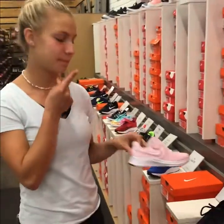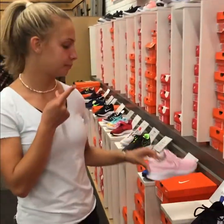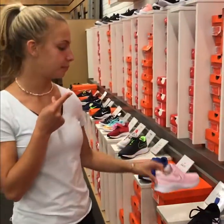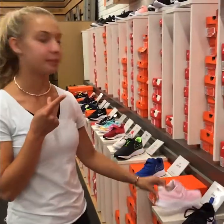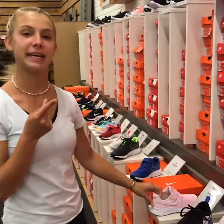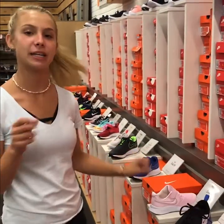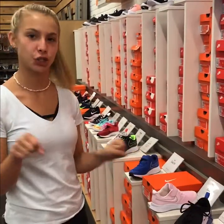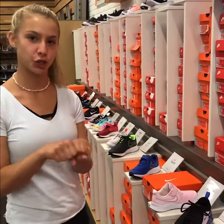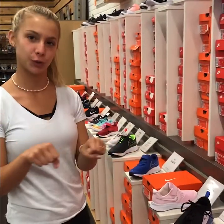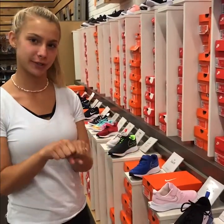Pink shoes.